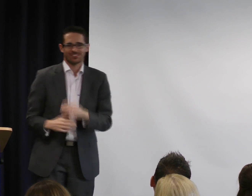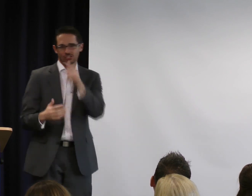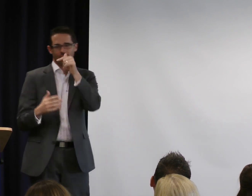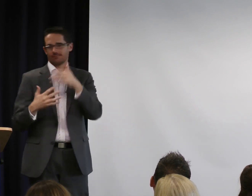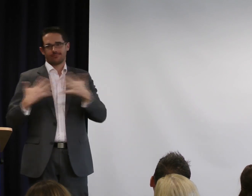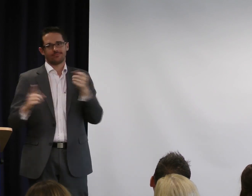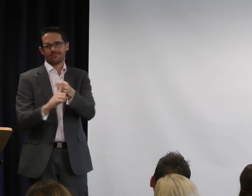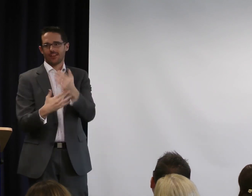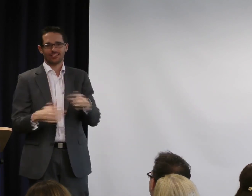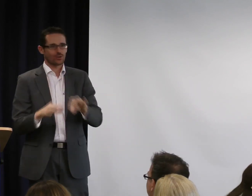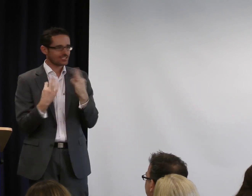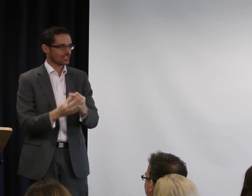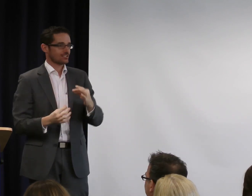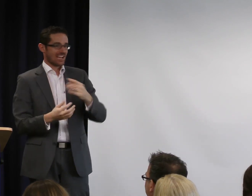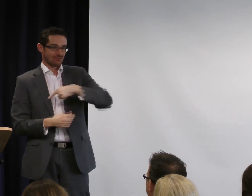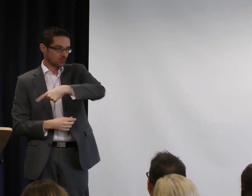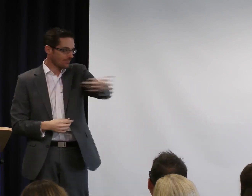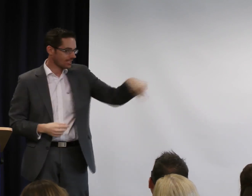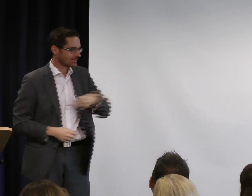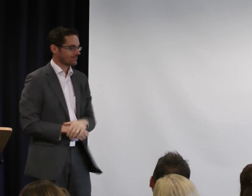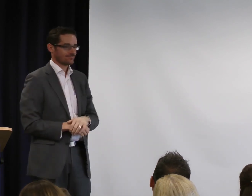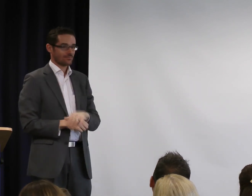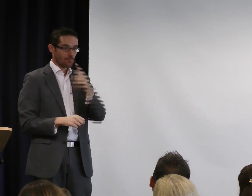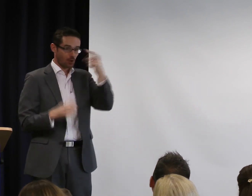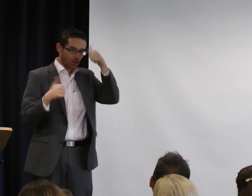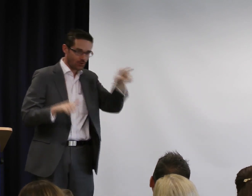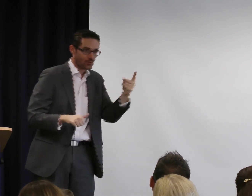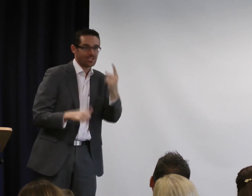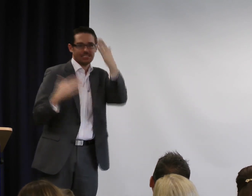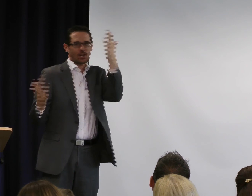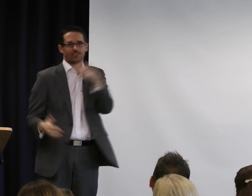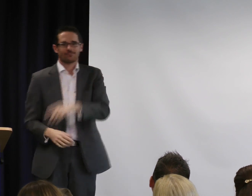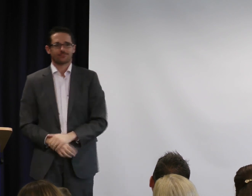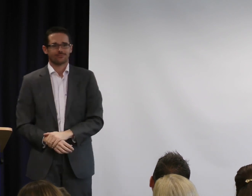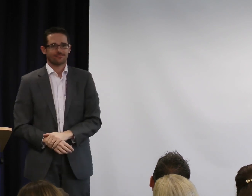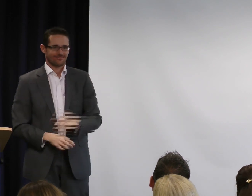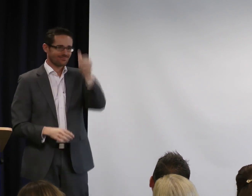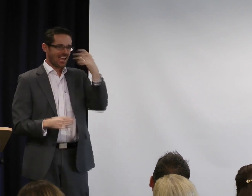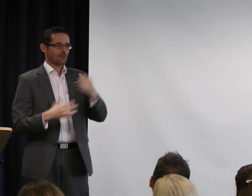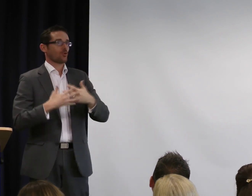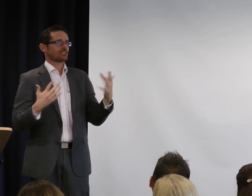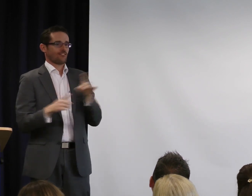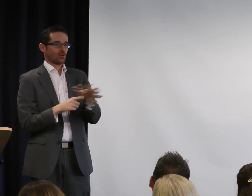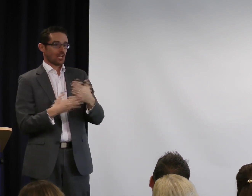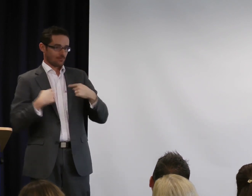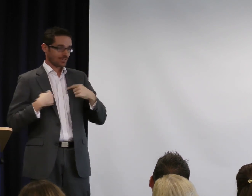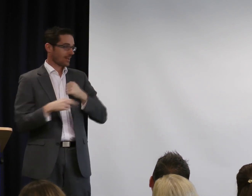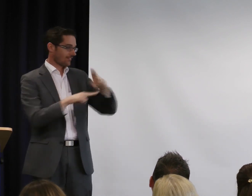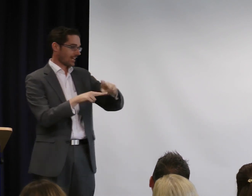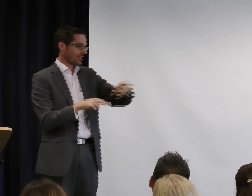who are the people that make the world what it is for us. Those that knew him, those that didn't know him, just to pause and reflect. It's had a